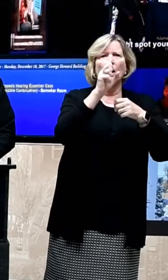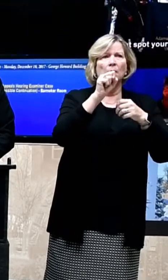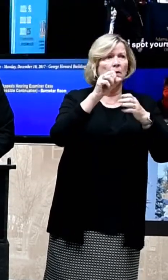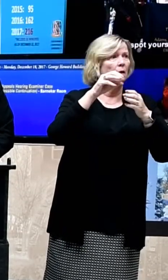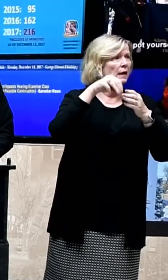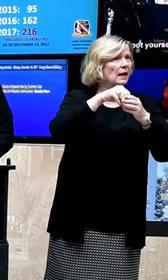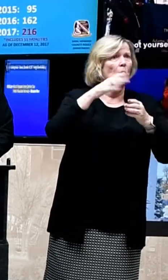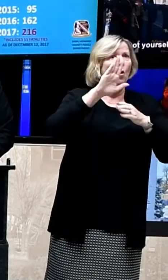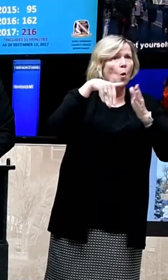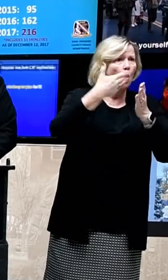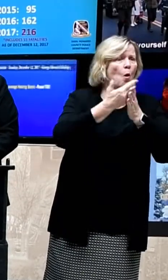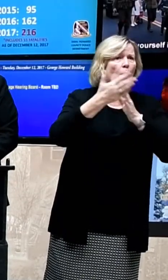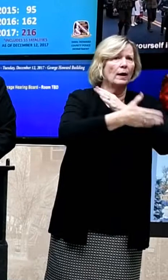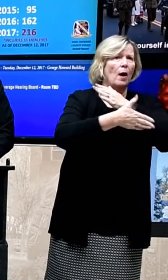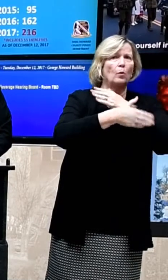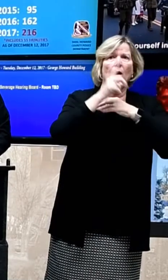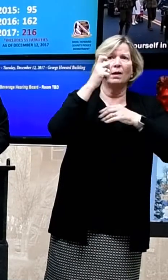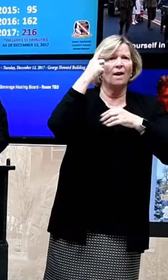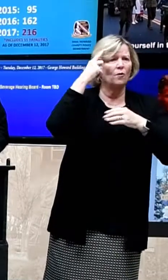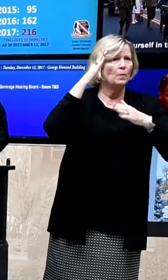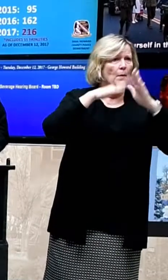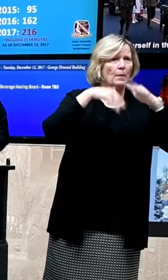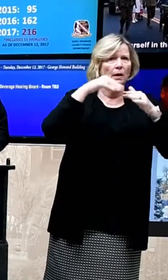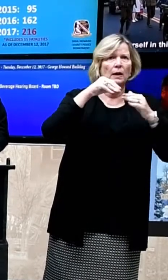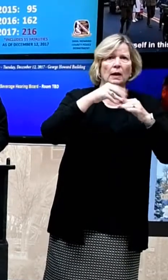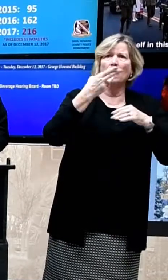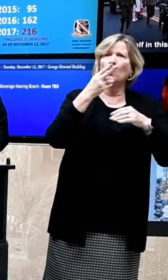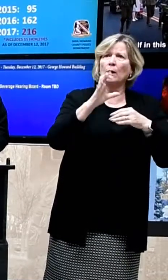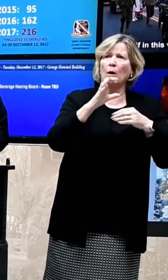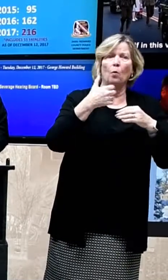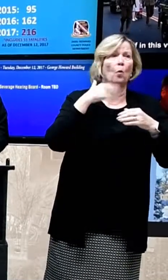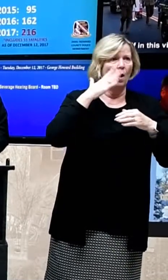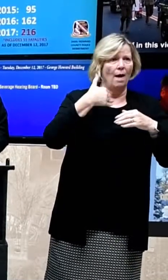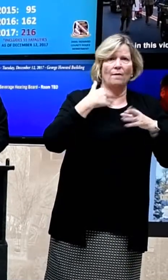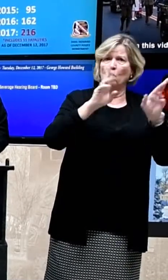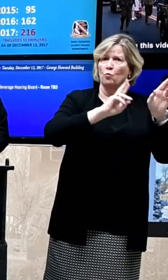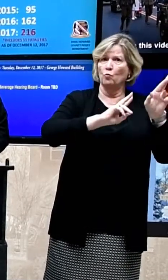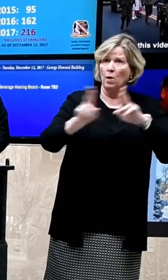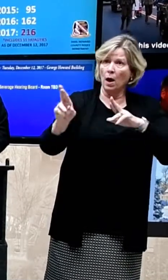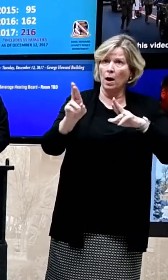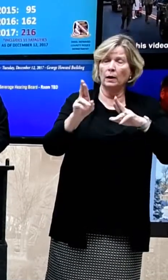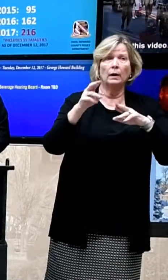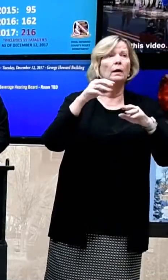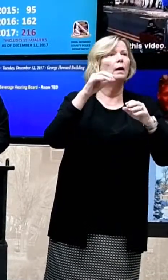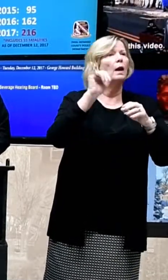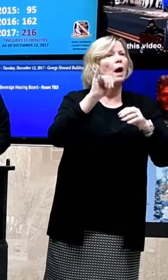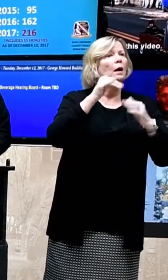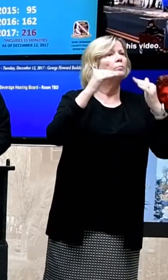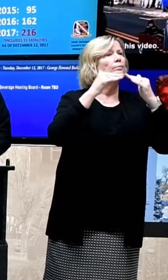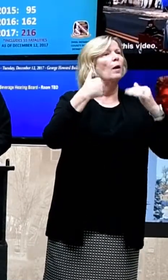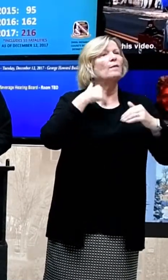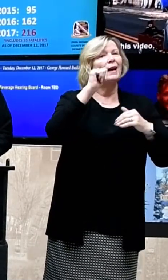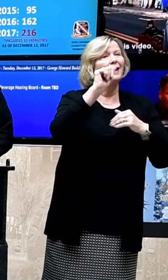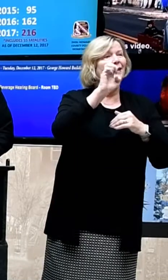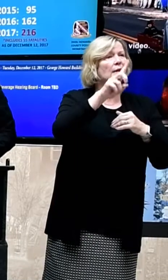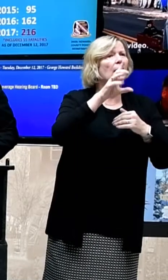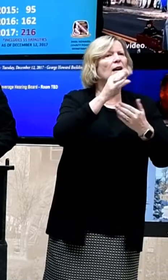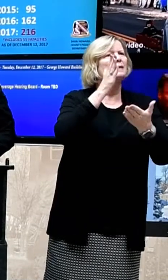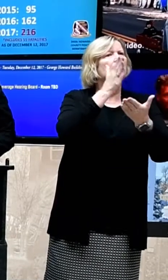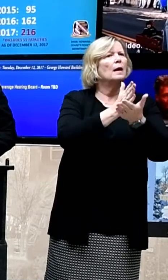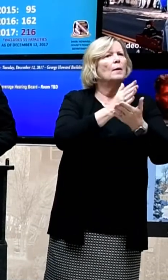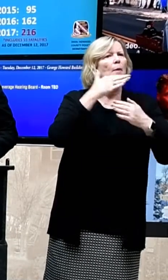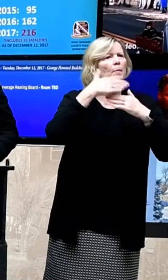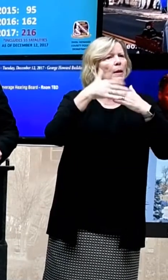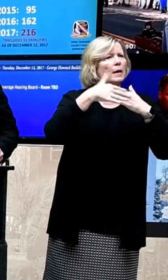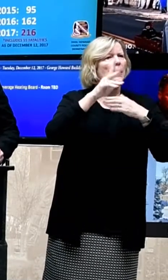County. We will now have Narcan available in county buildings just as we have AEDs and Stop the Bleed